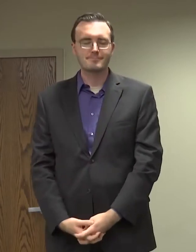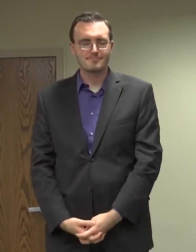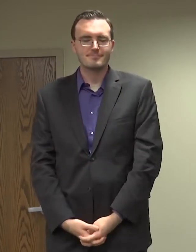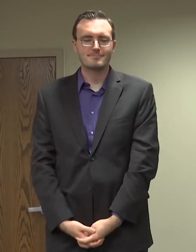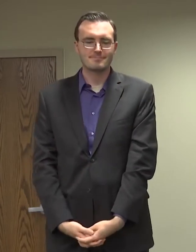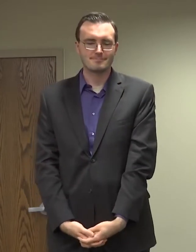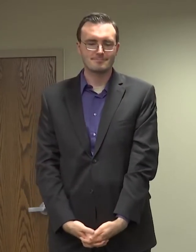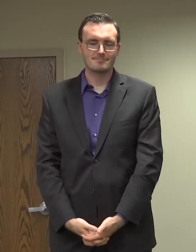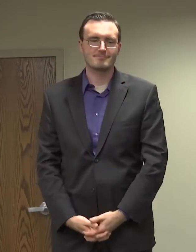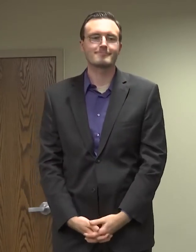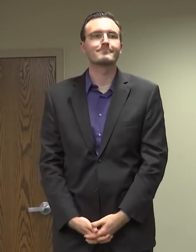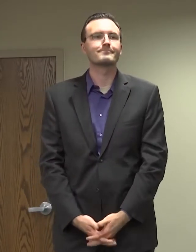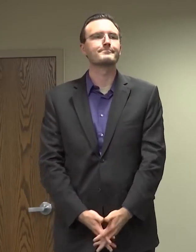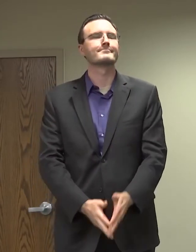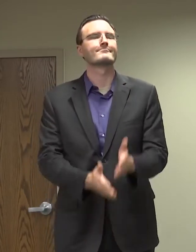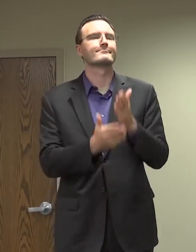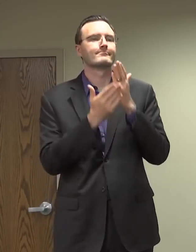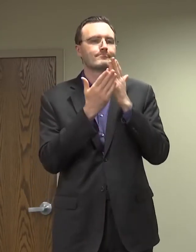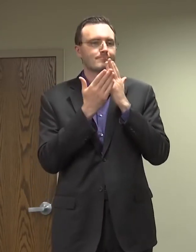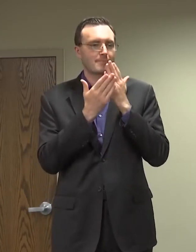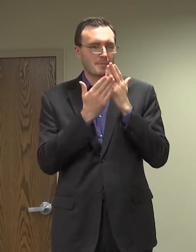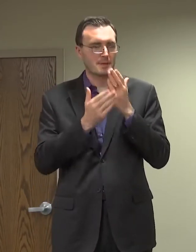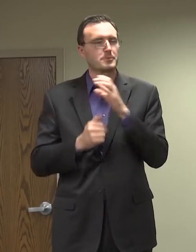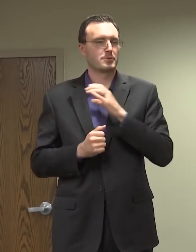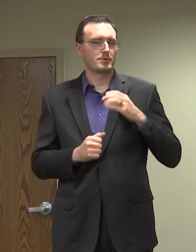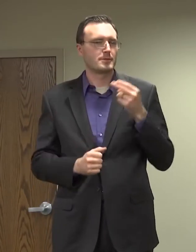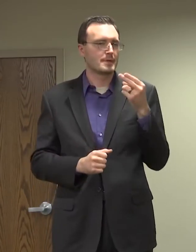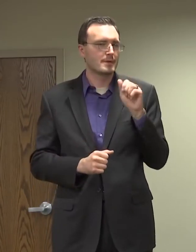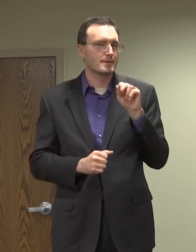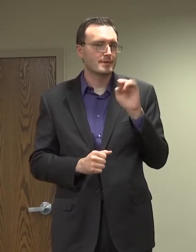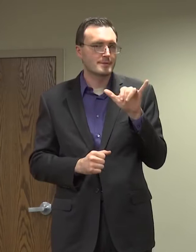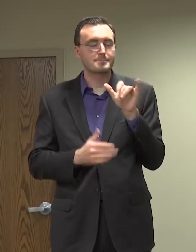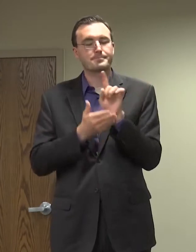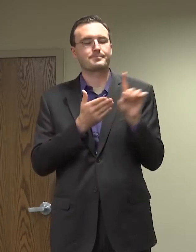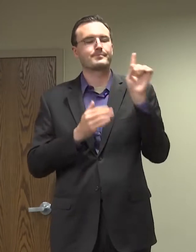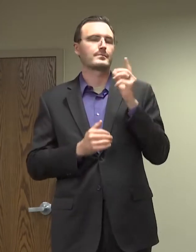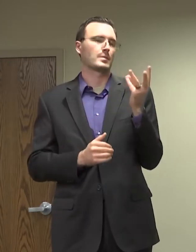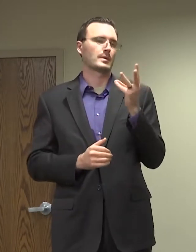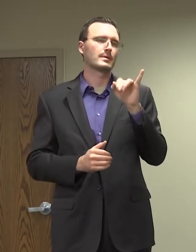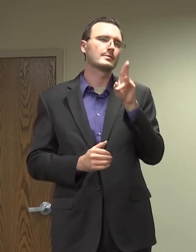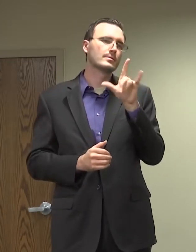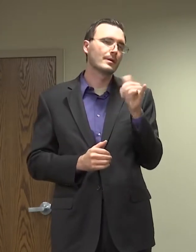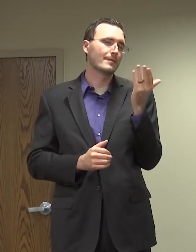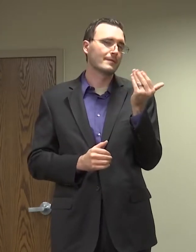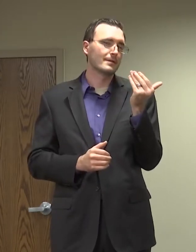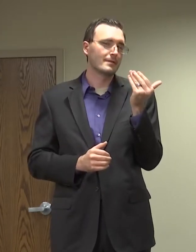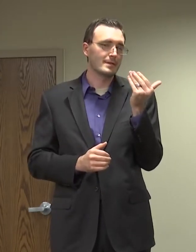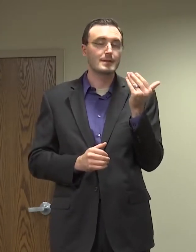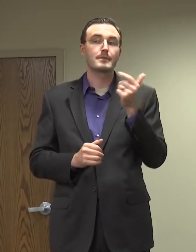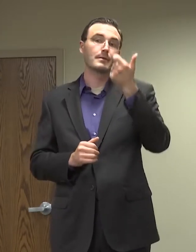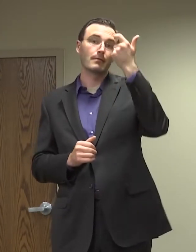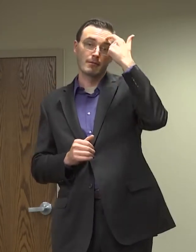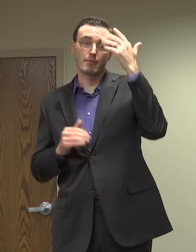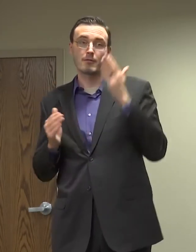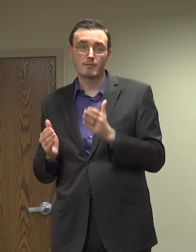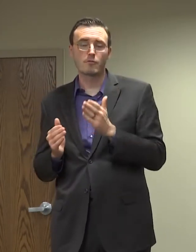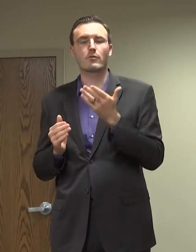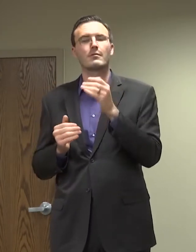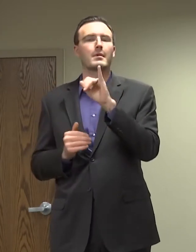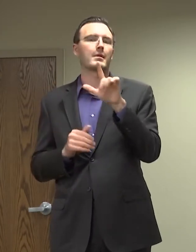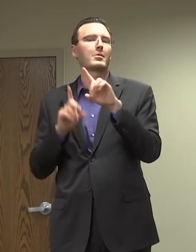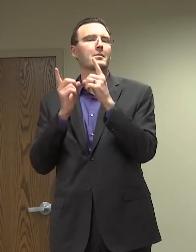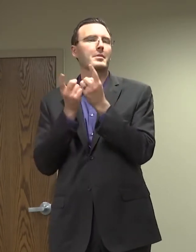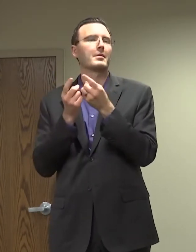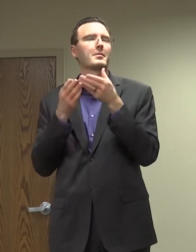Thank you, Chairman Haney. Last week on Wednesday, July 15th, we heard from the governor and the Illinois Department of